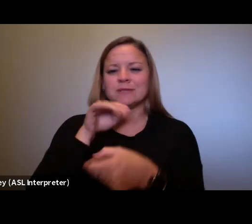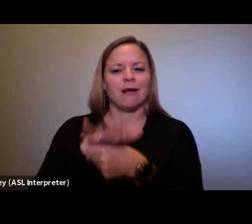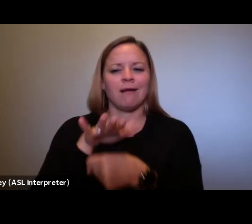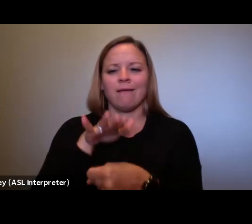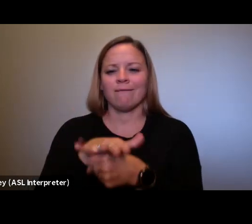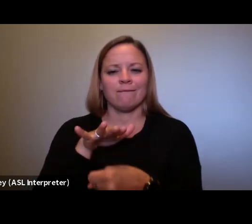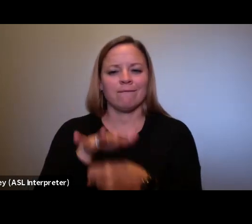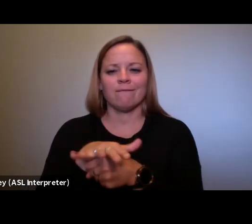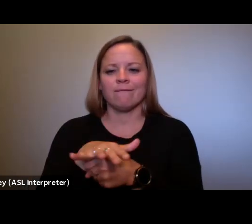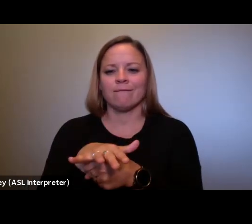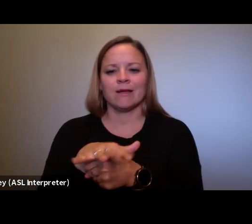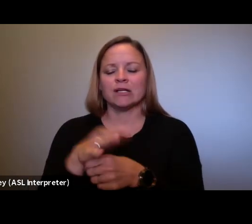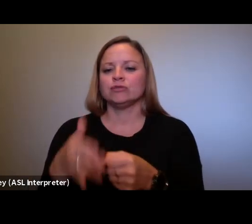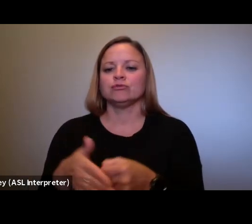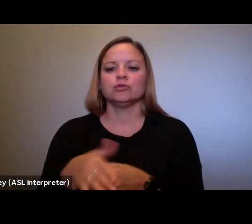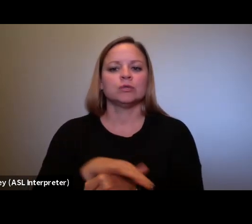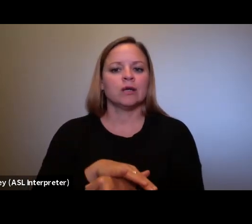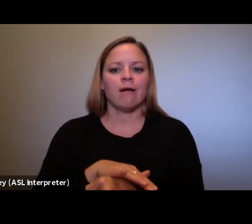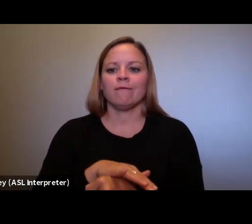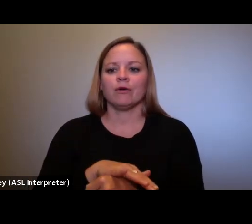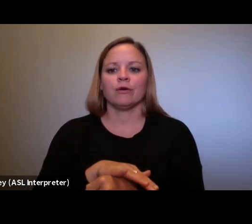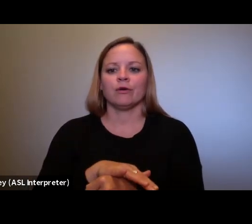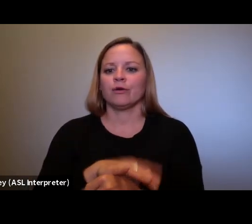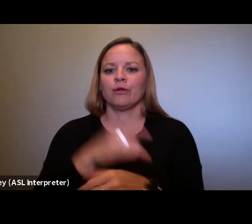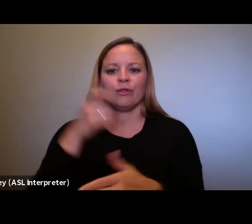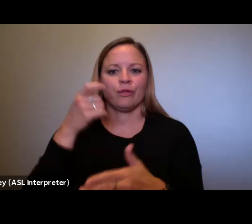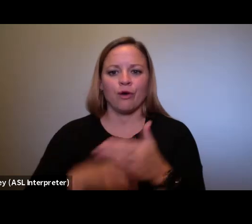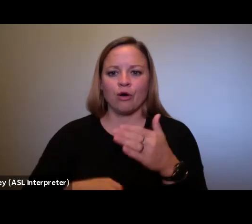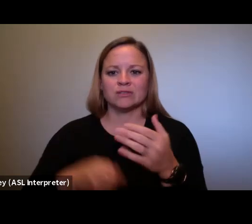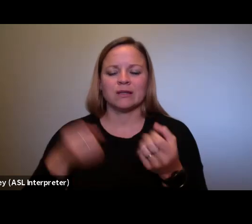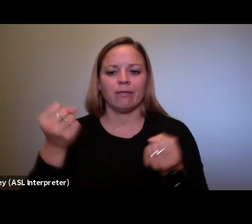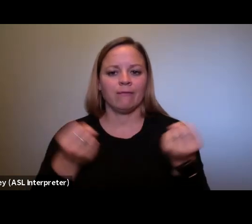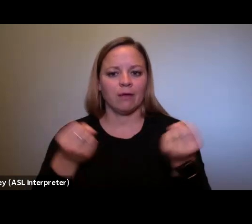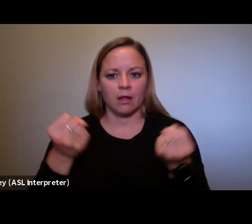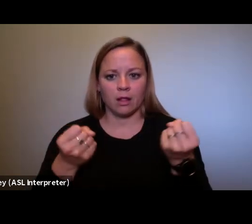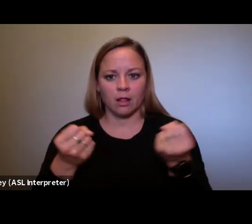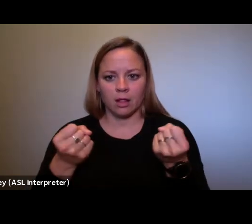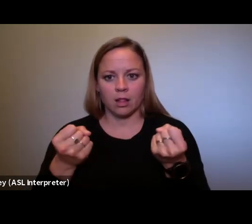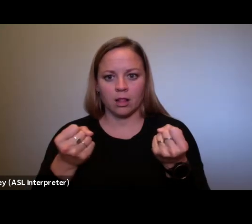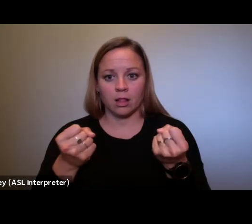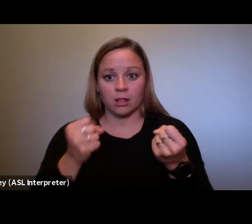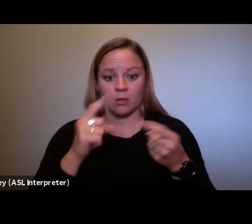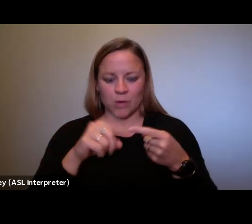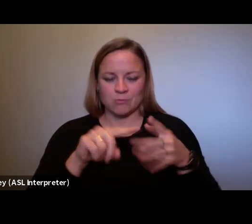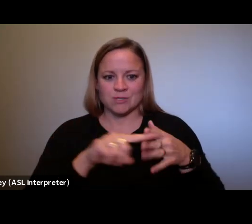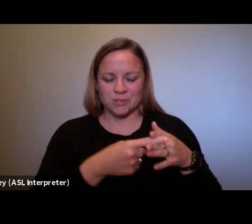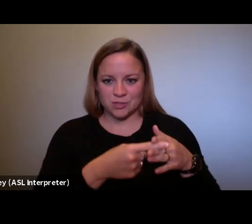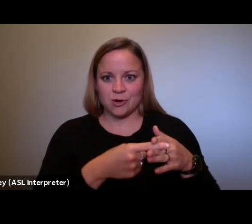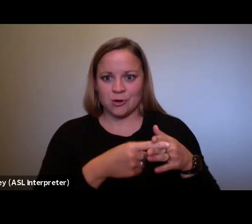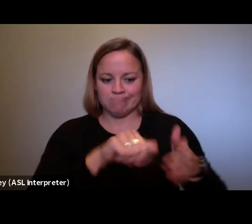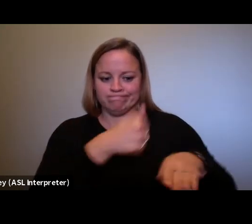to cover the entire cost of the vehicle. When we started putting the plan